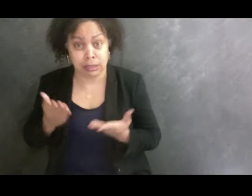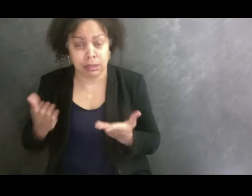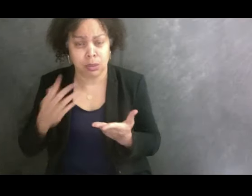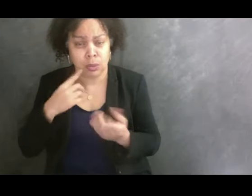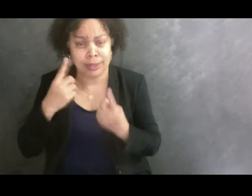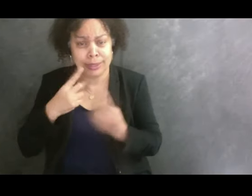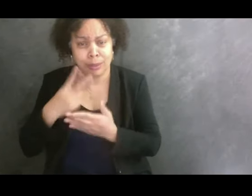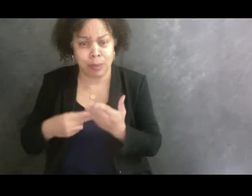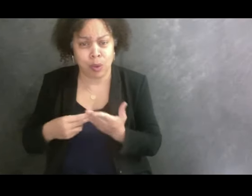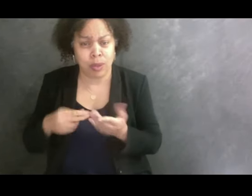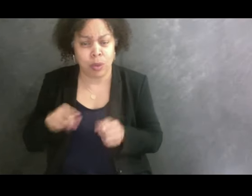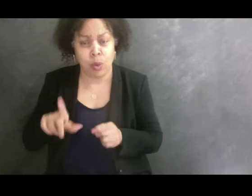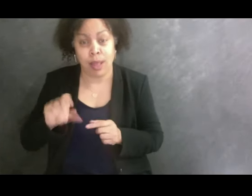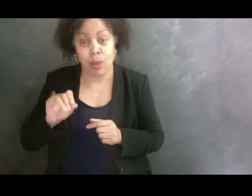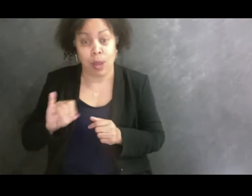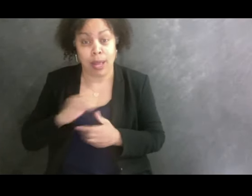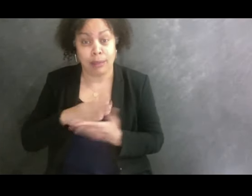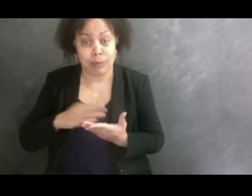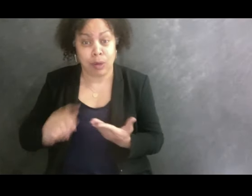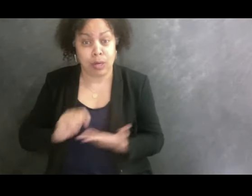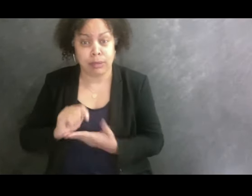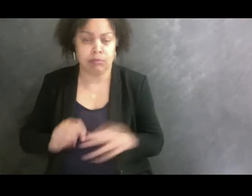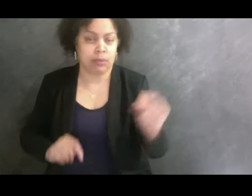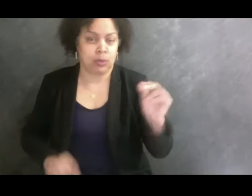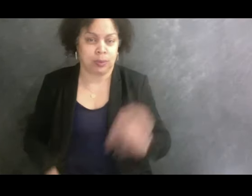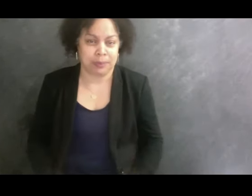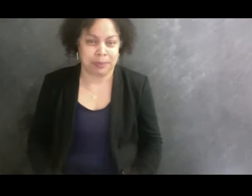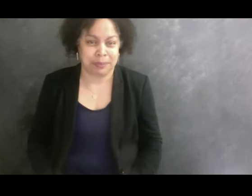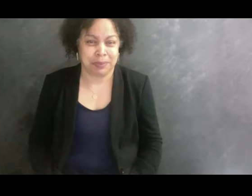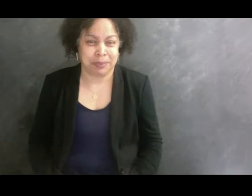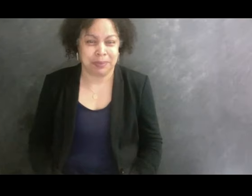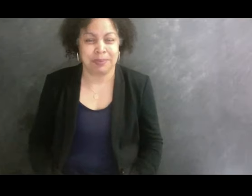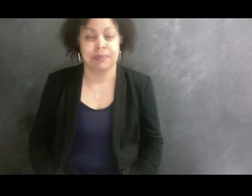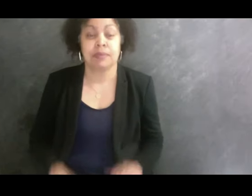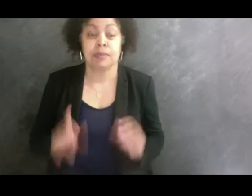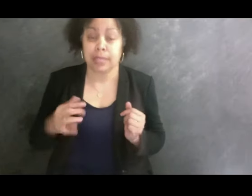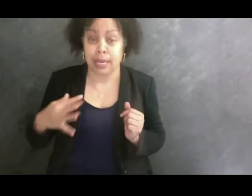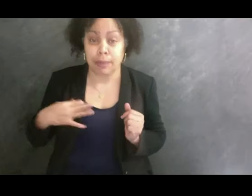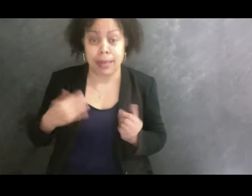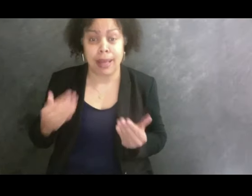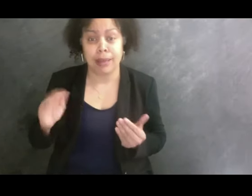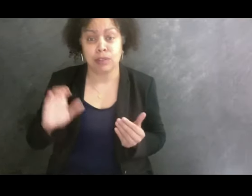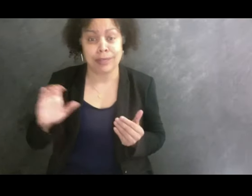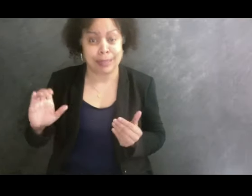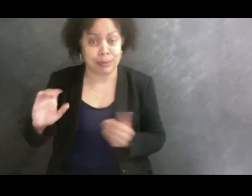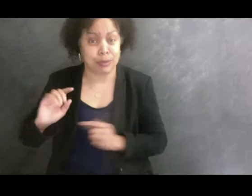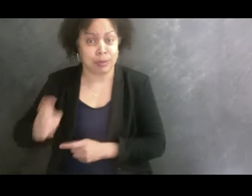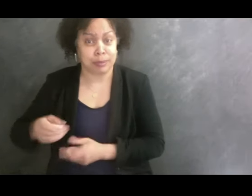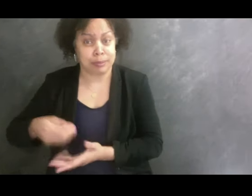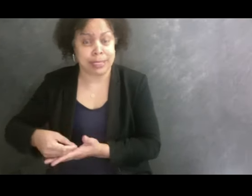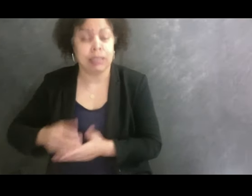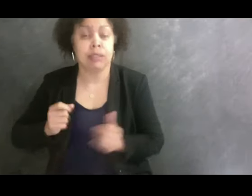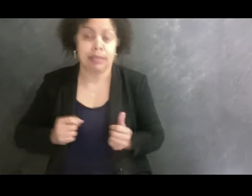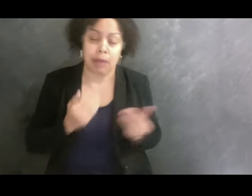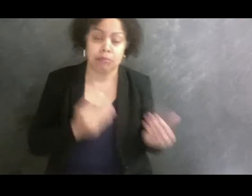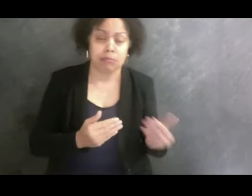LOI phase? The answer is no. You can apply to the Creative Capital Grant, and you can also apply